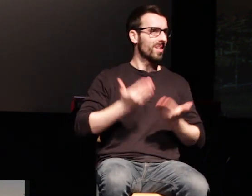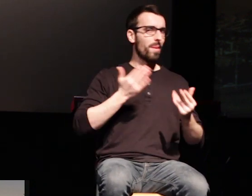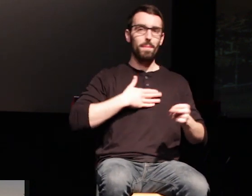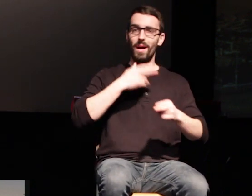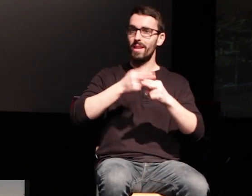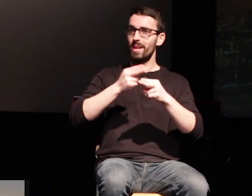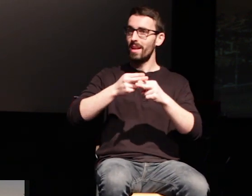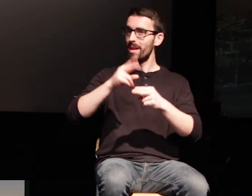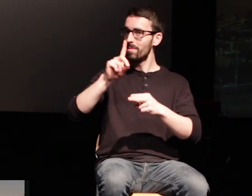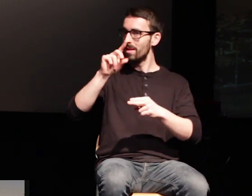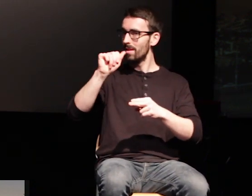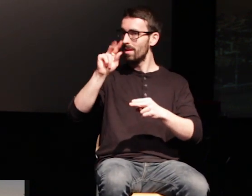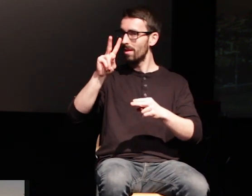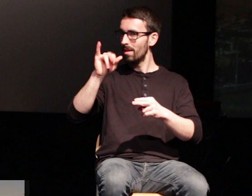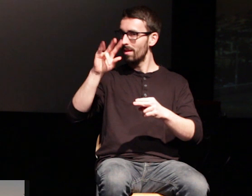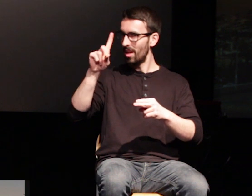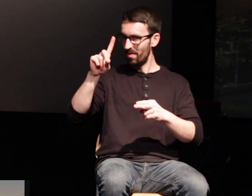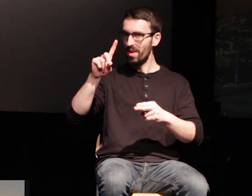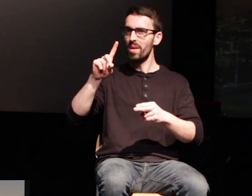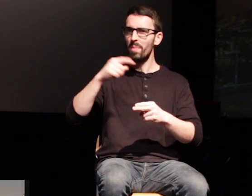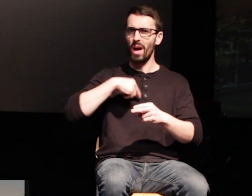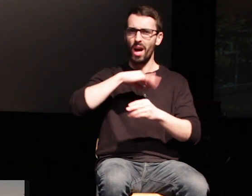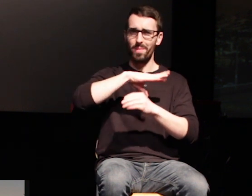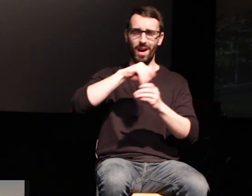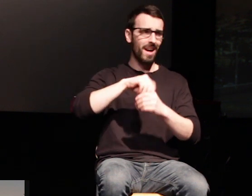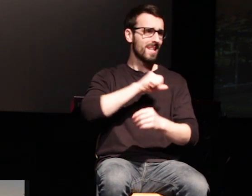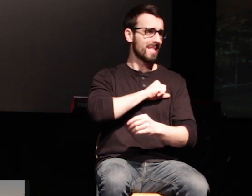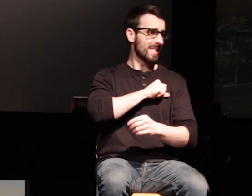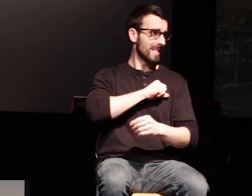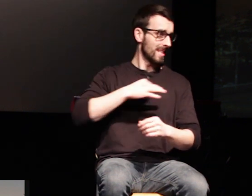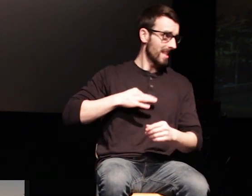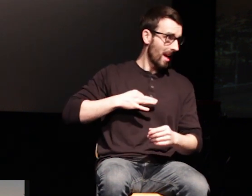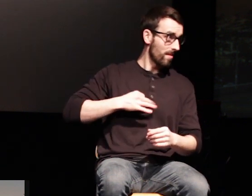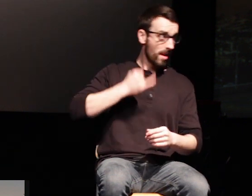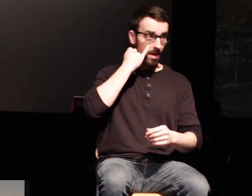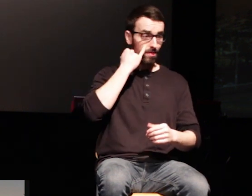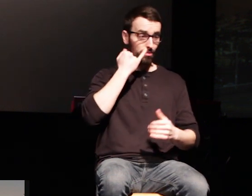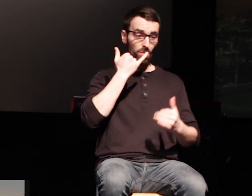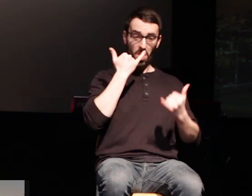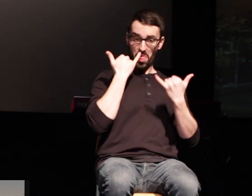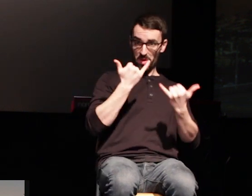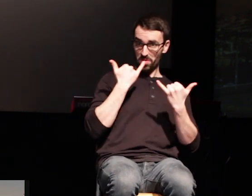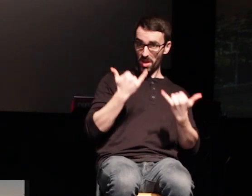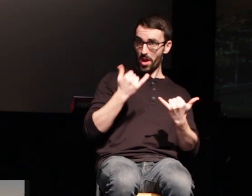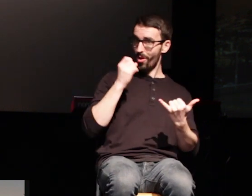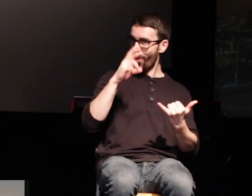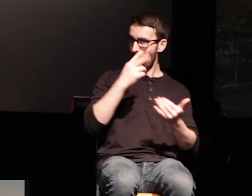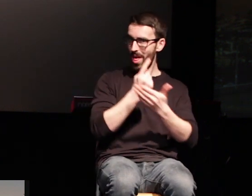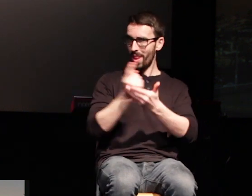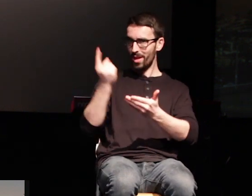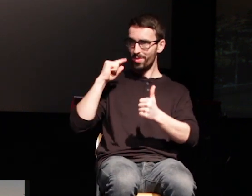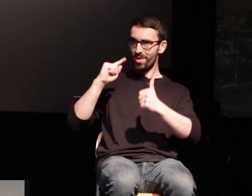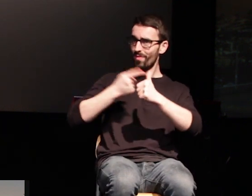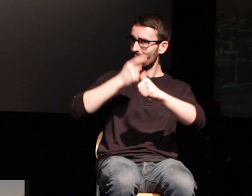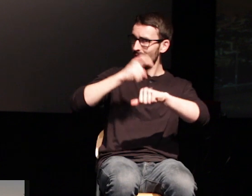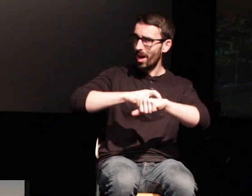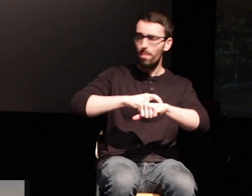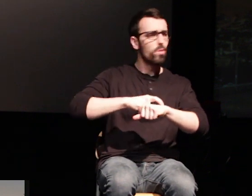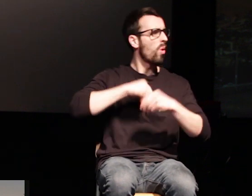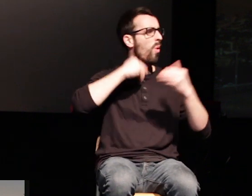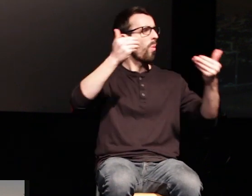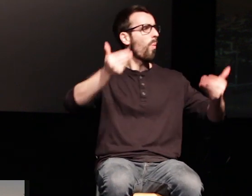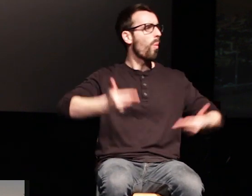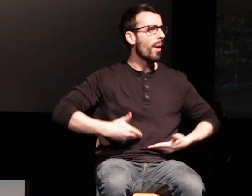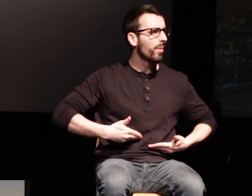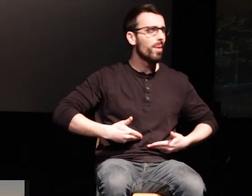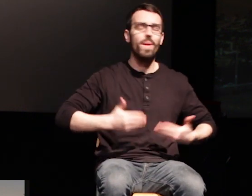here at Frontline. And if you're joining us for the first time, or maybe last week was your first time joining, we just want to say welcome. We're just really glad you're here. And just to give you a